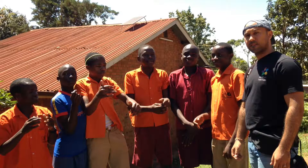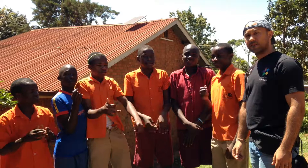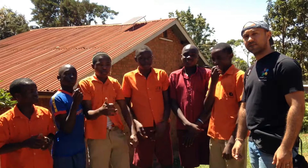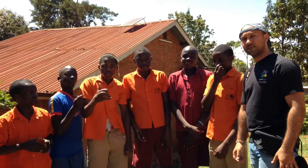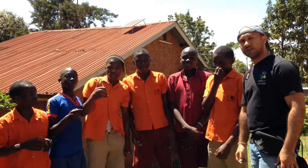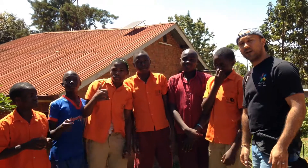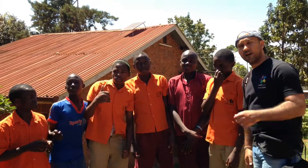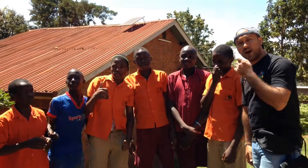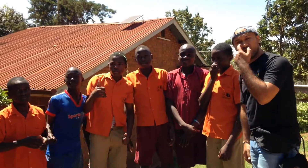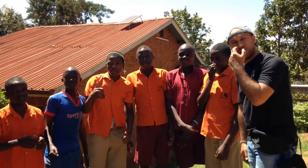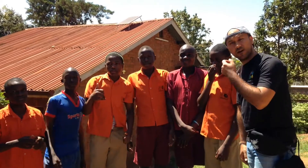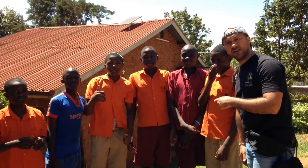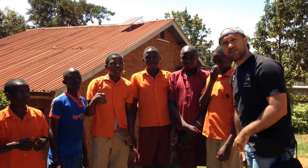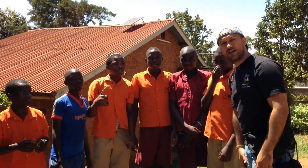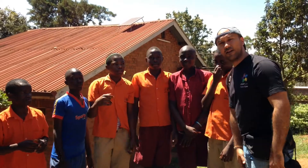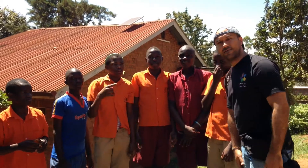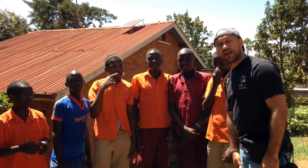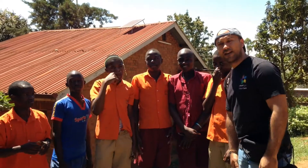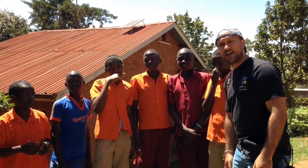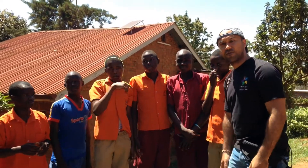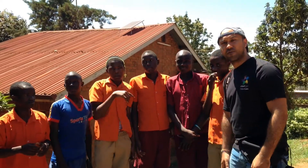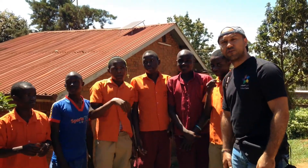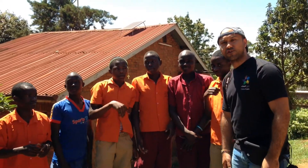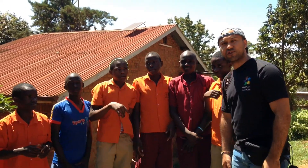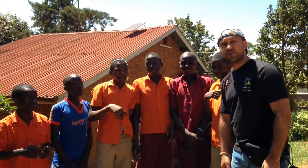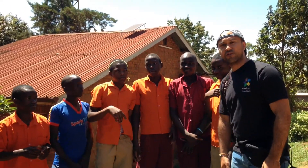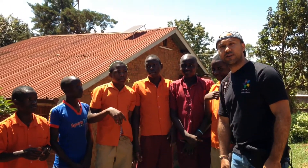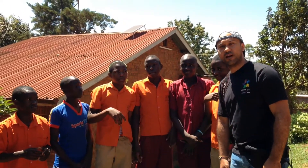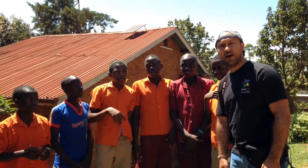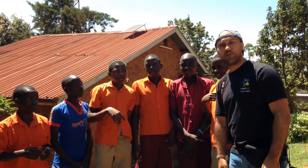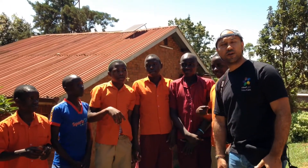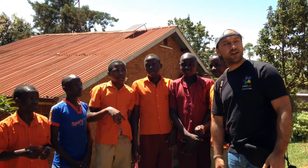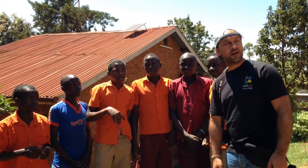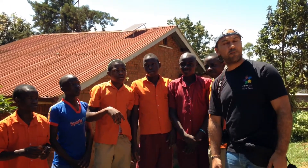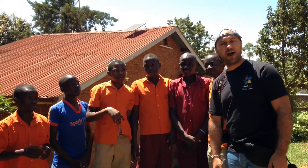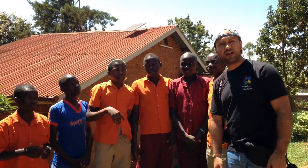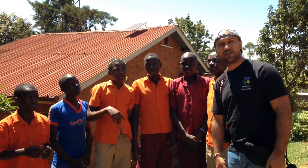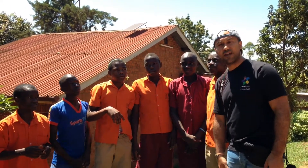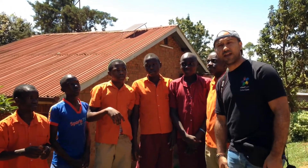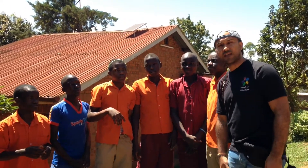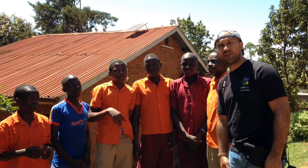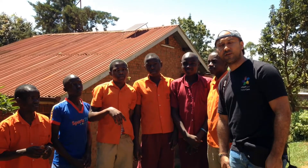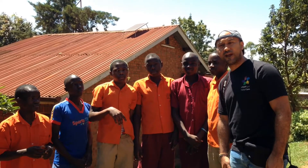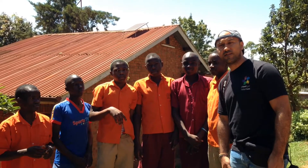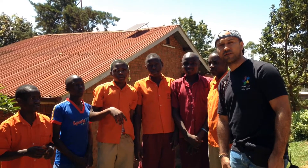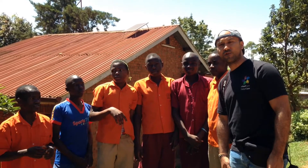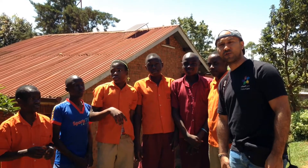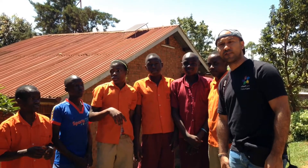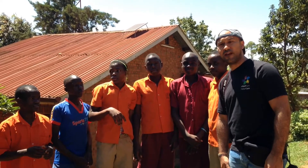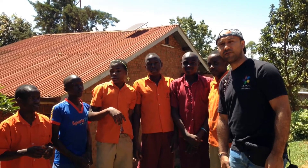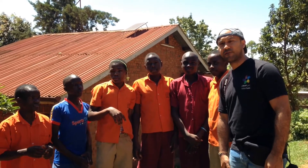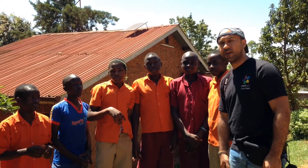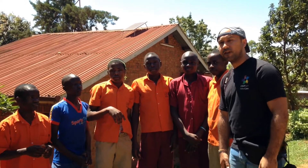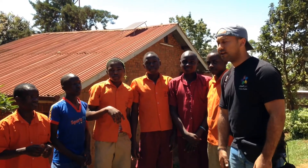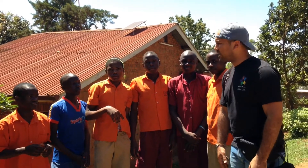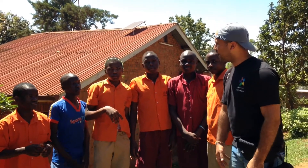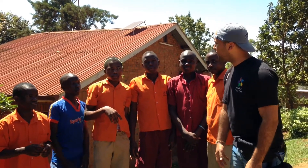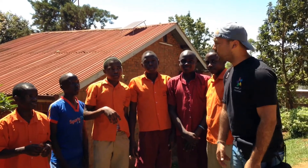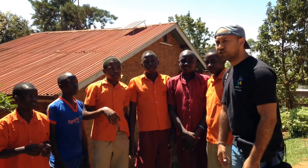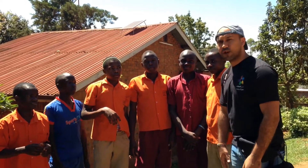Go! Hi everyone, it's Tarek again from Reach Your Children. We're in Kampala today at the Uganda School for the Deaf. Now, I'll share